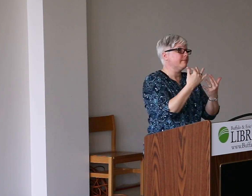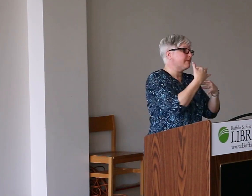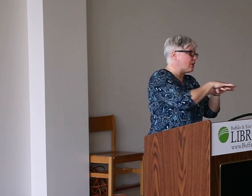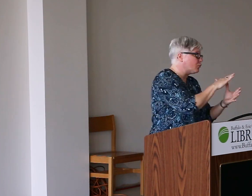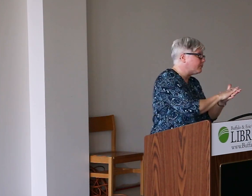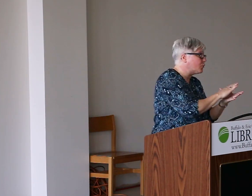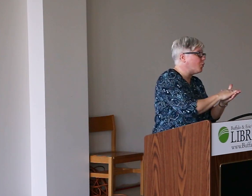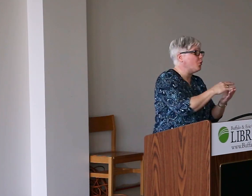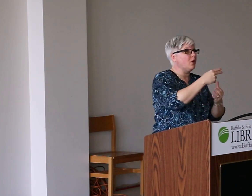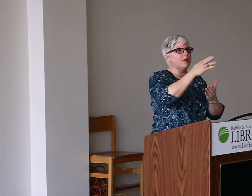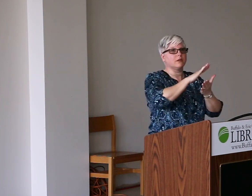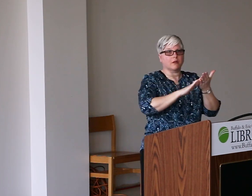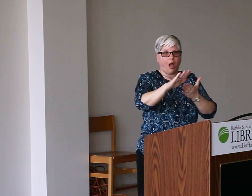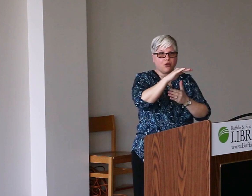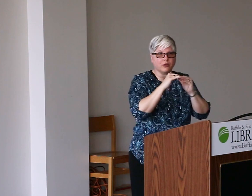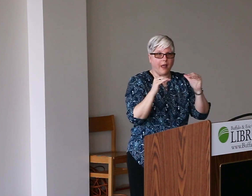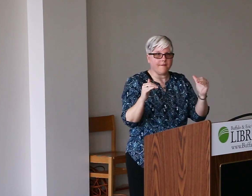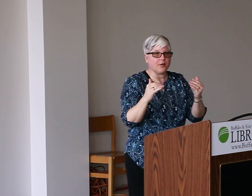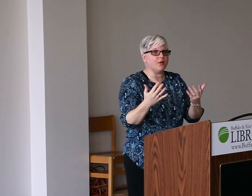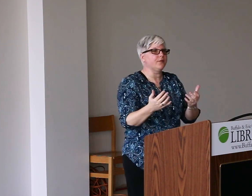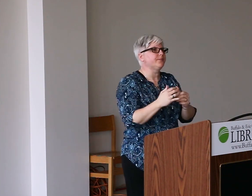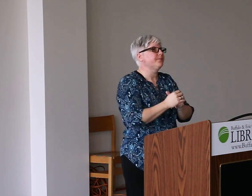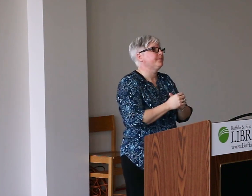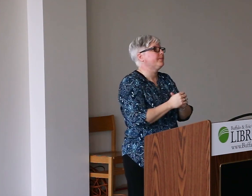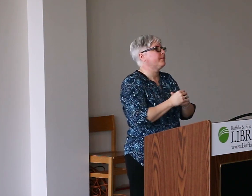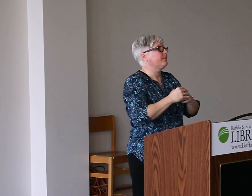in schools, mainstream schools, on the college level,